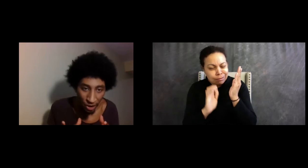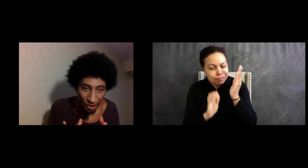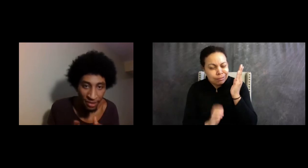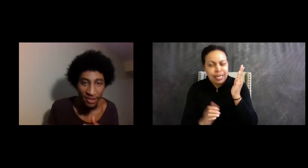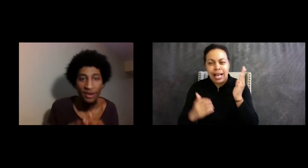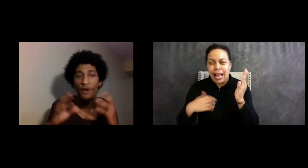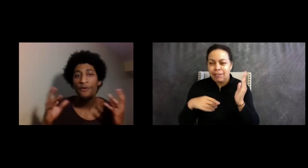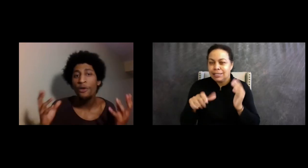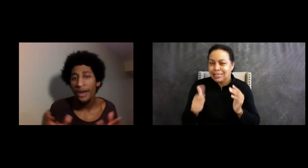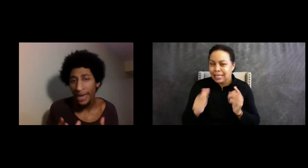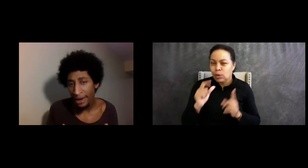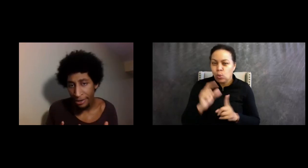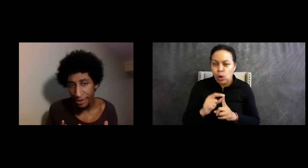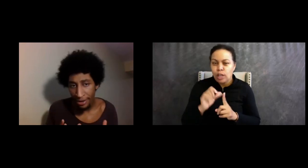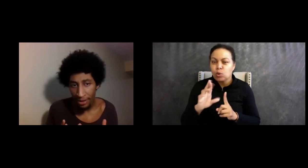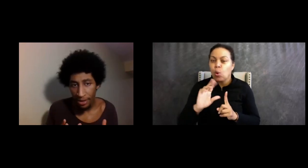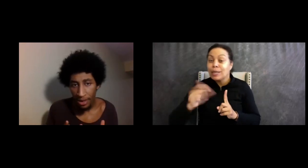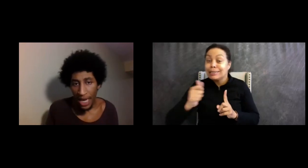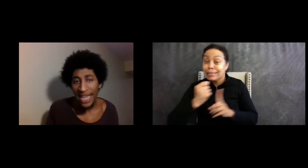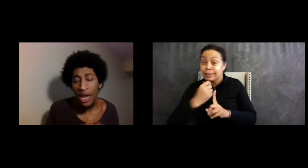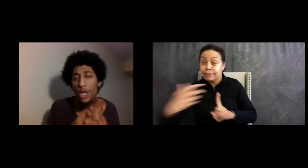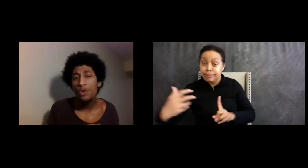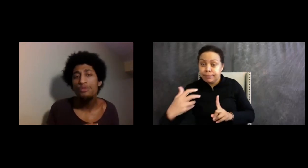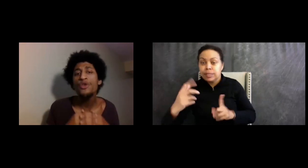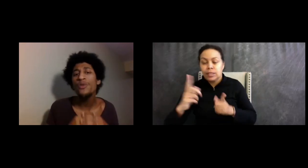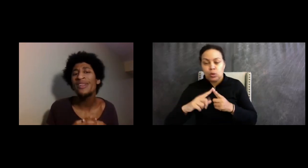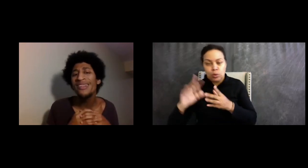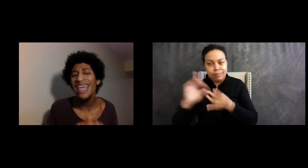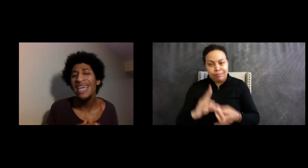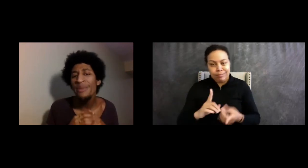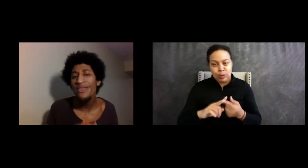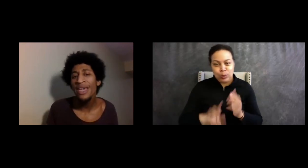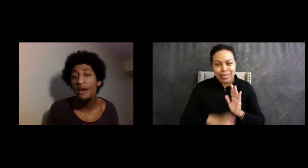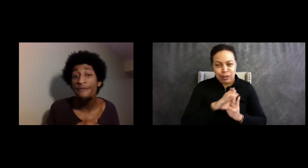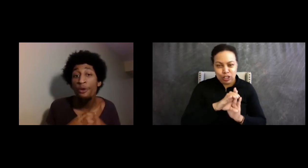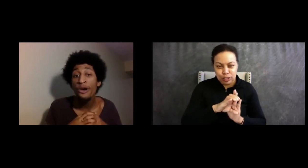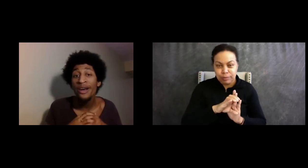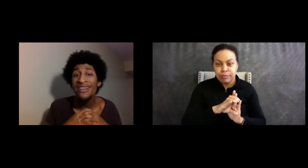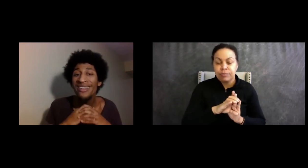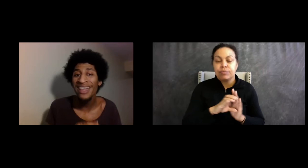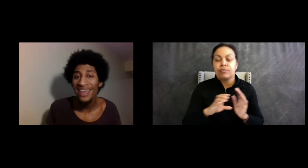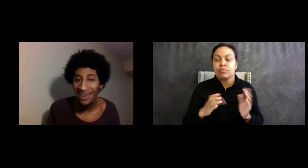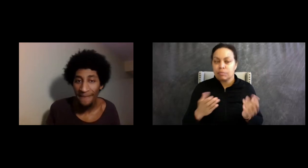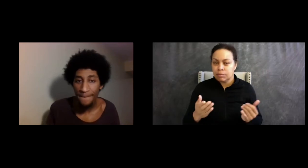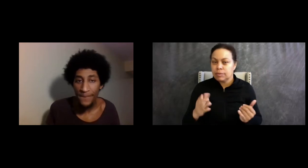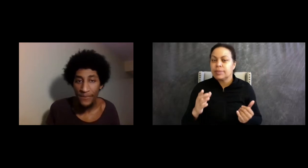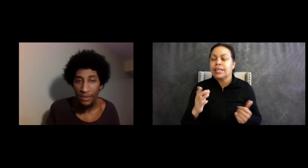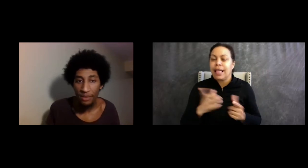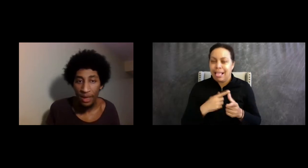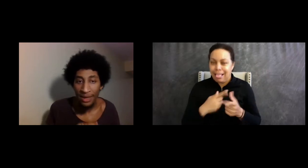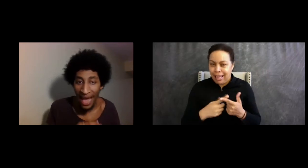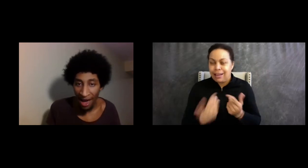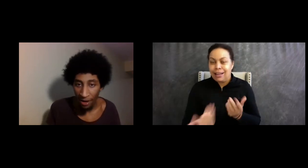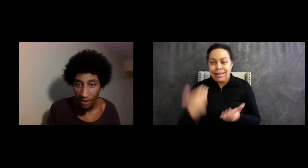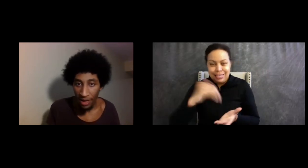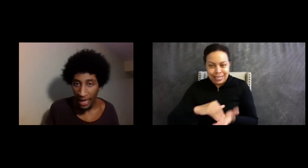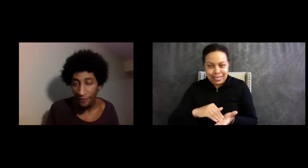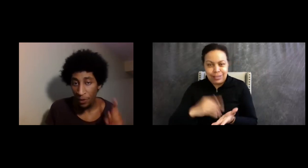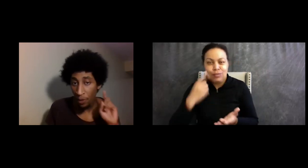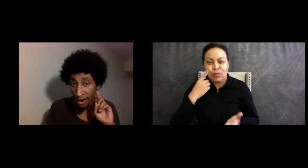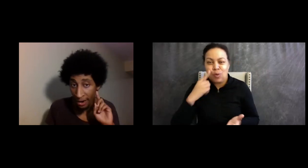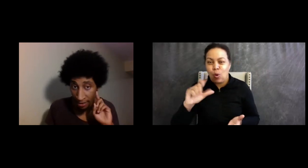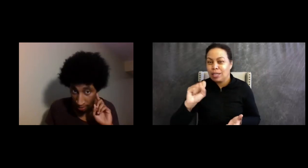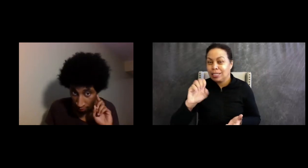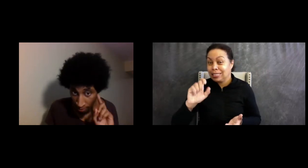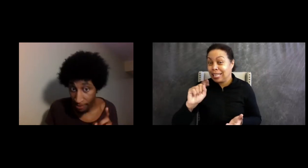of words for our character. And I want you to do the same thing for setting. Now, if